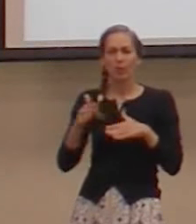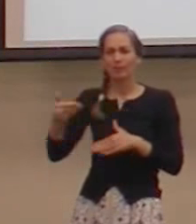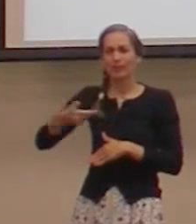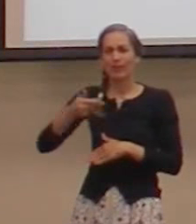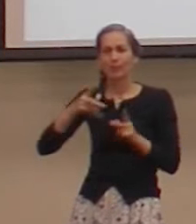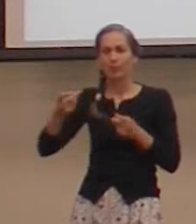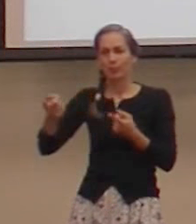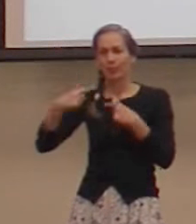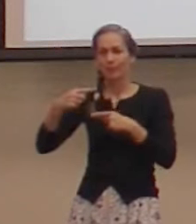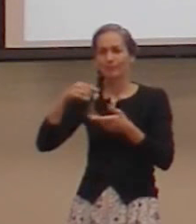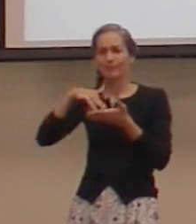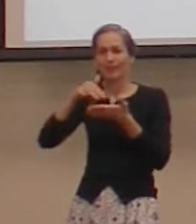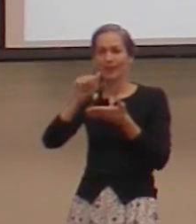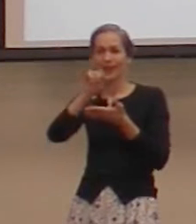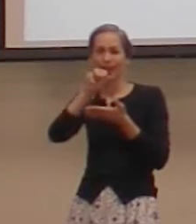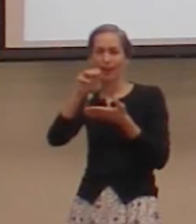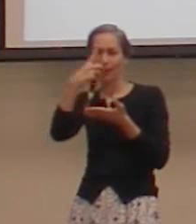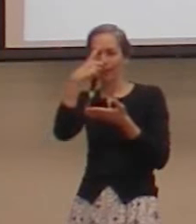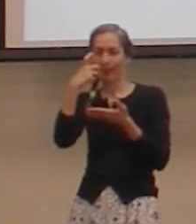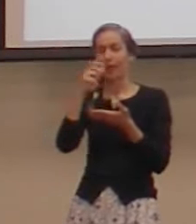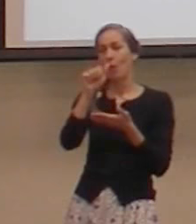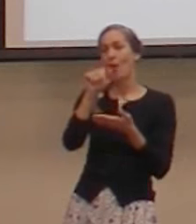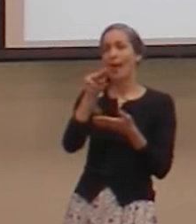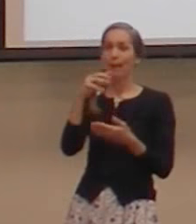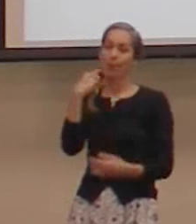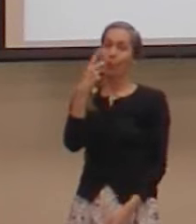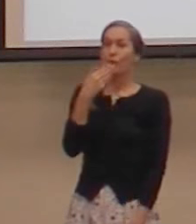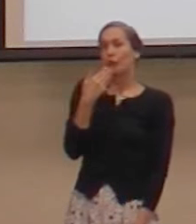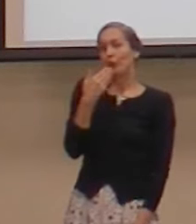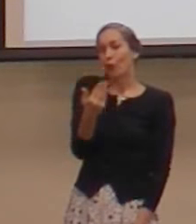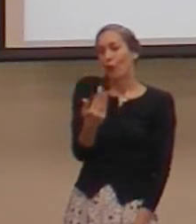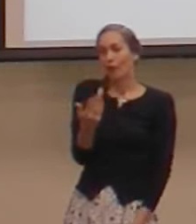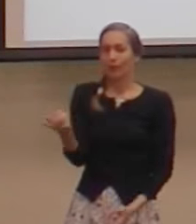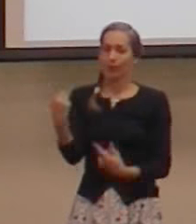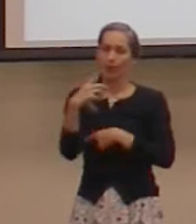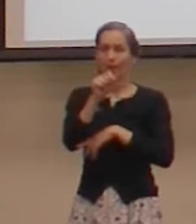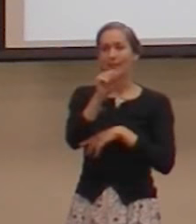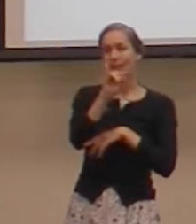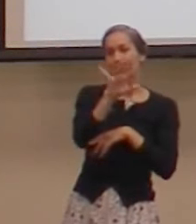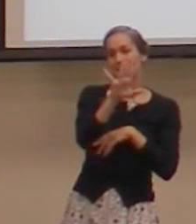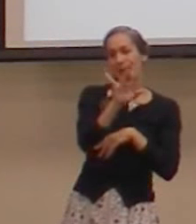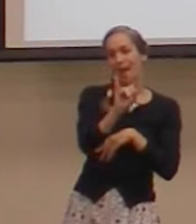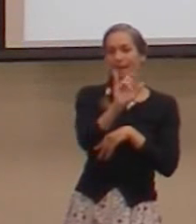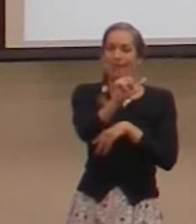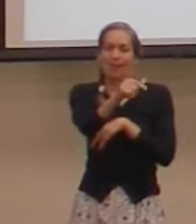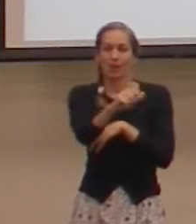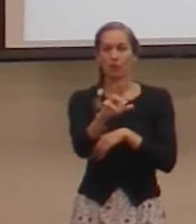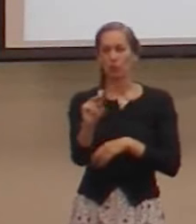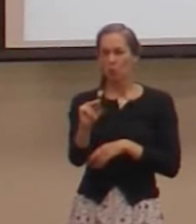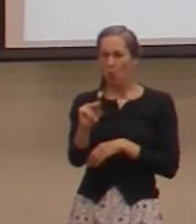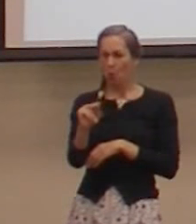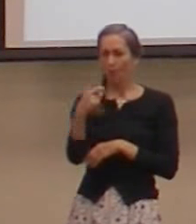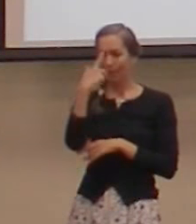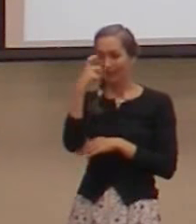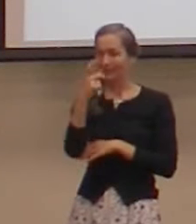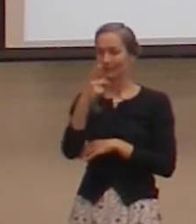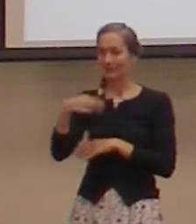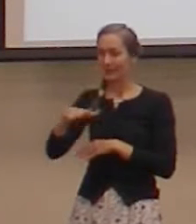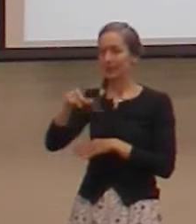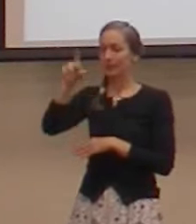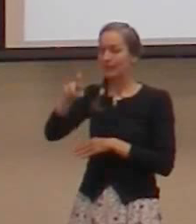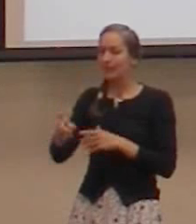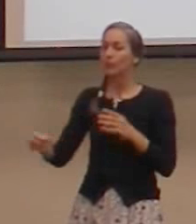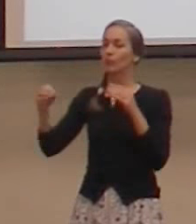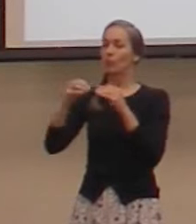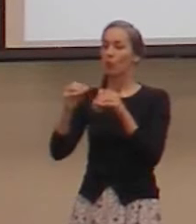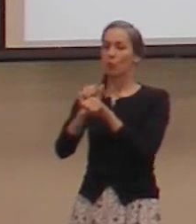AIM program because AIM will look good, or that they'll come to SIBI. We do it because the kingdom needs more workers.